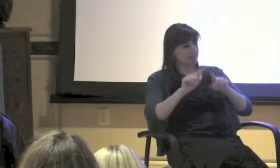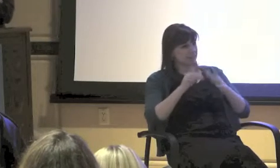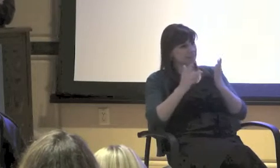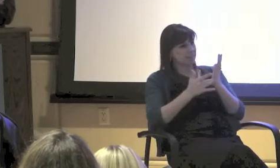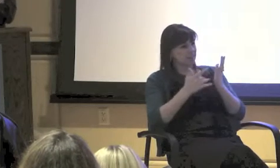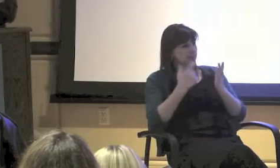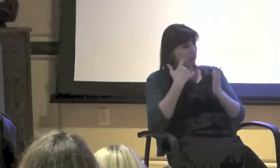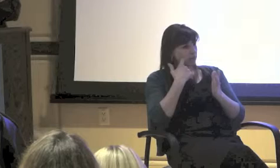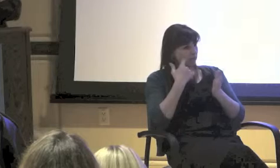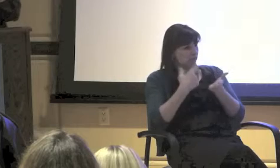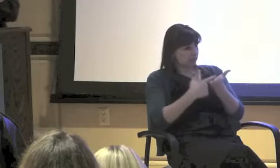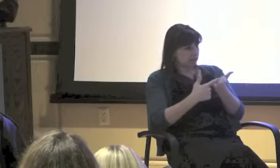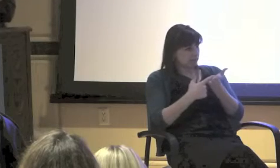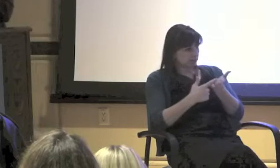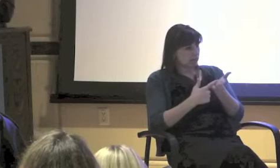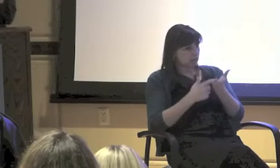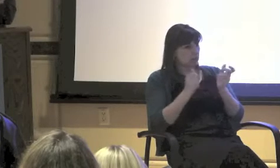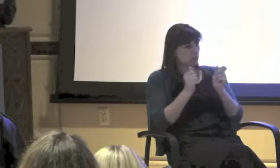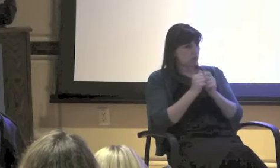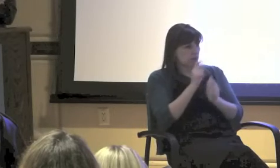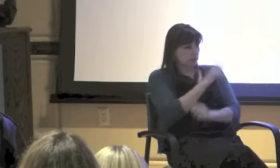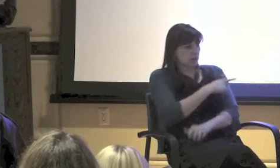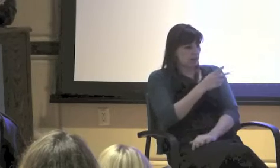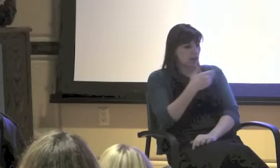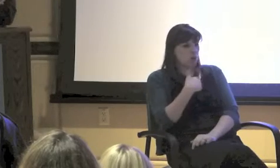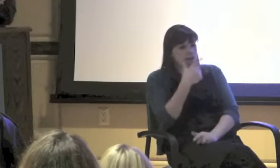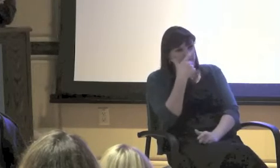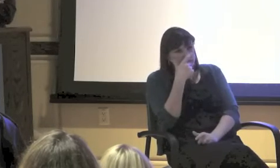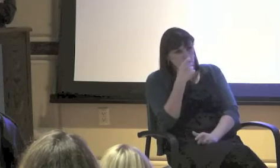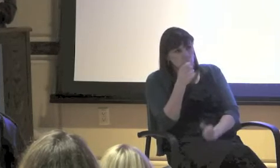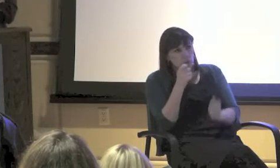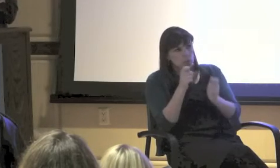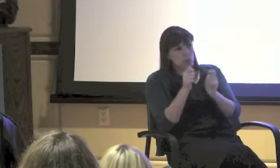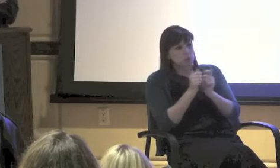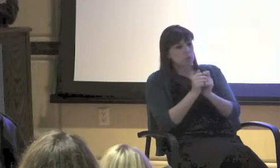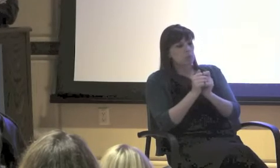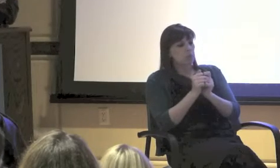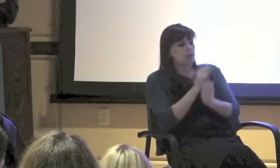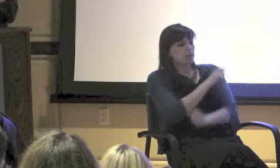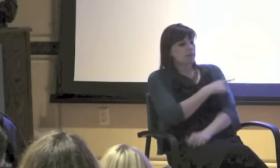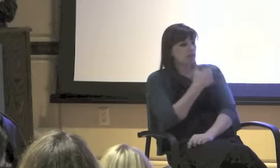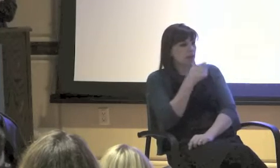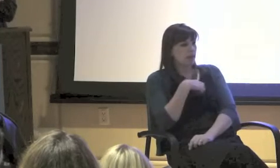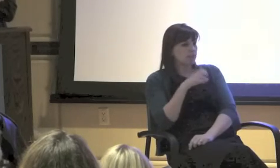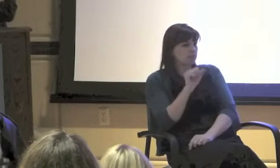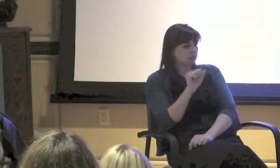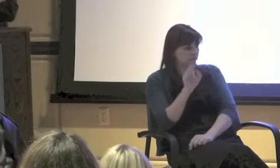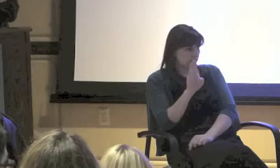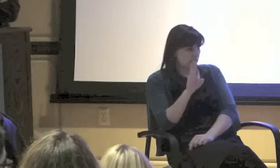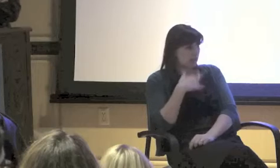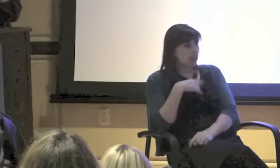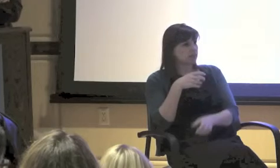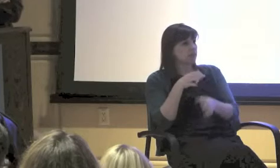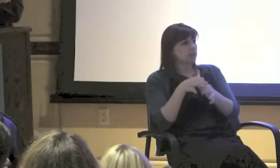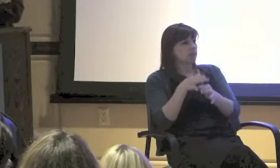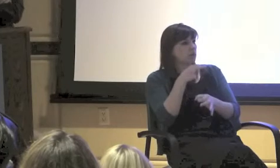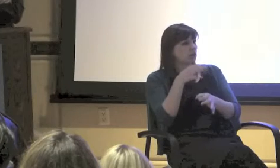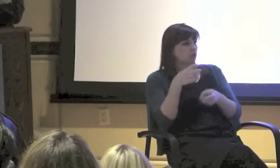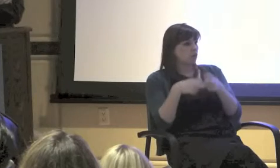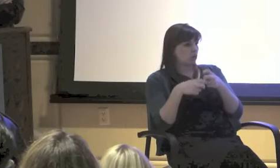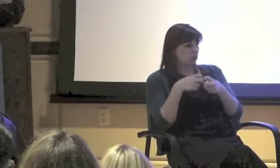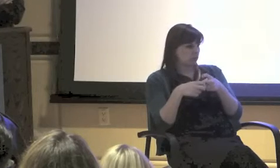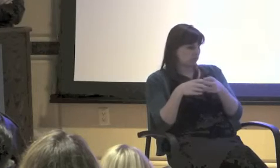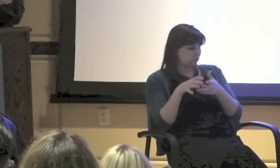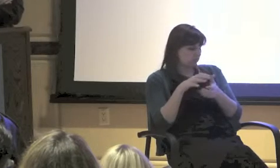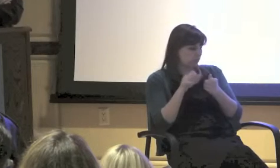just discussed with patients. He has an interest in patients with spinal cord injuries and spina bifida and the adult